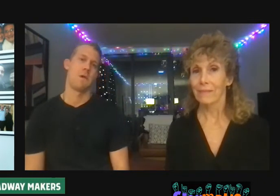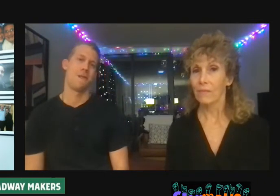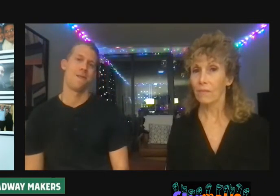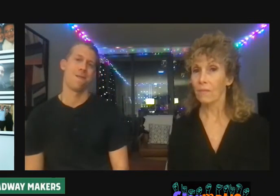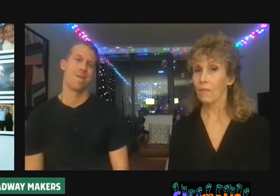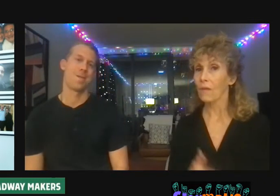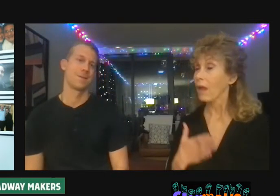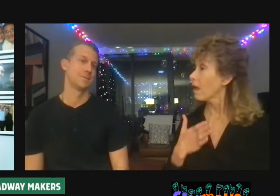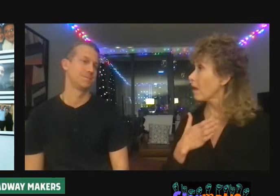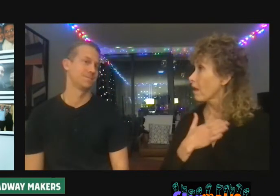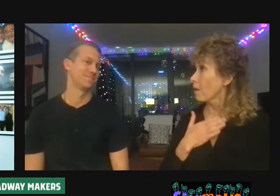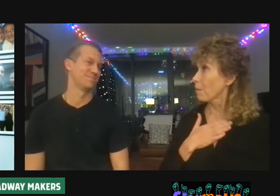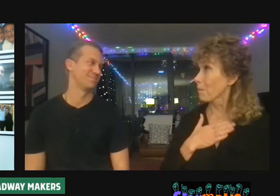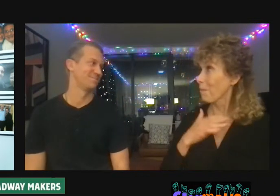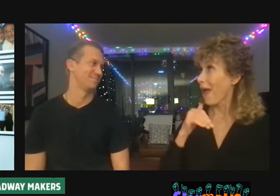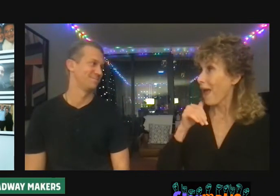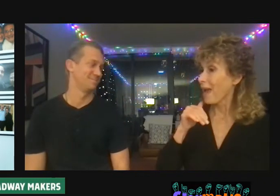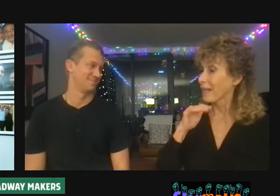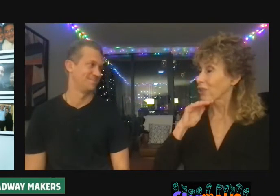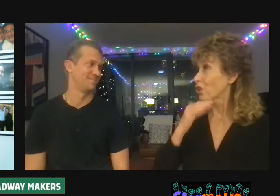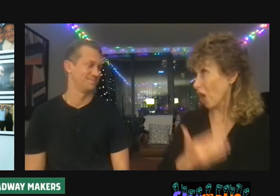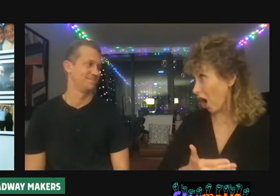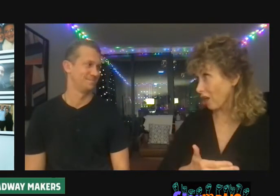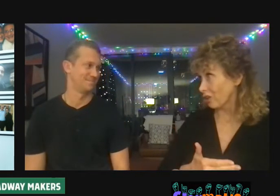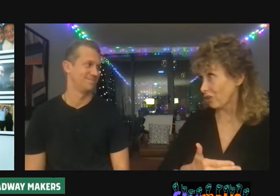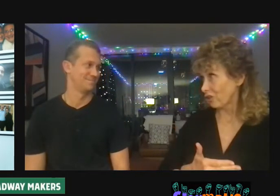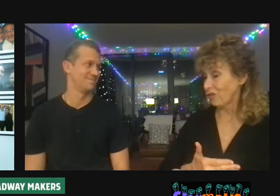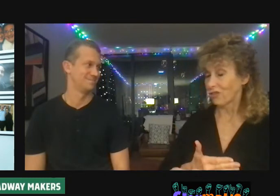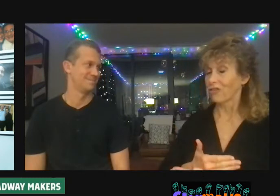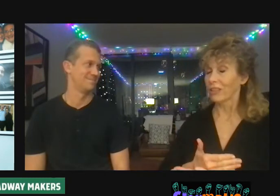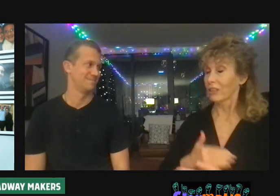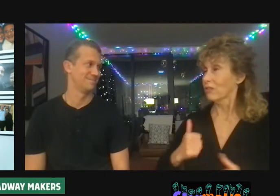My daughter lives with a disability, and